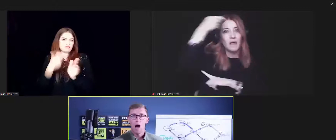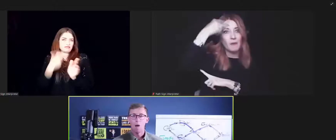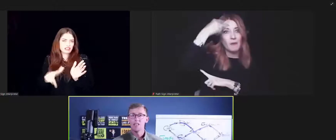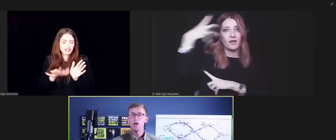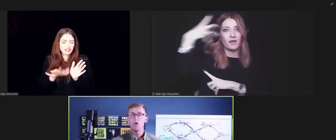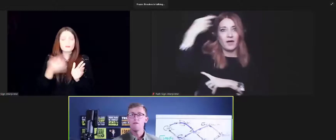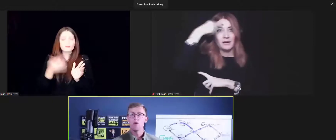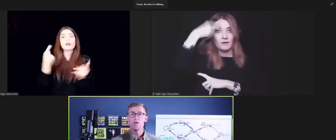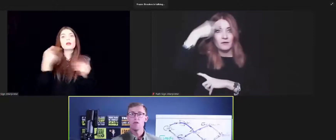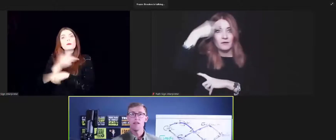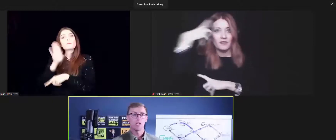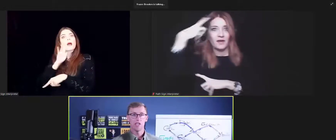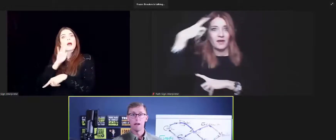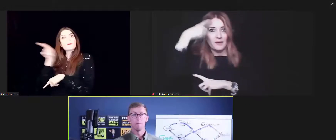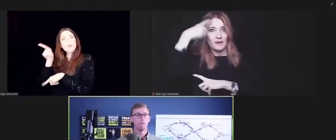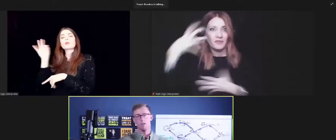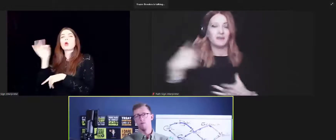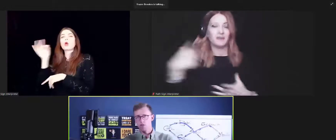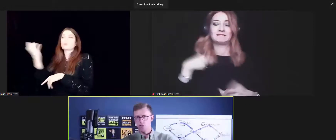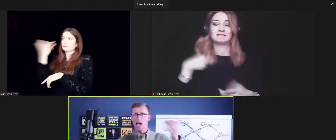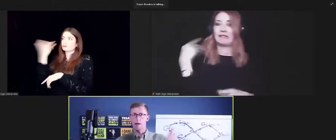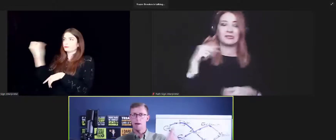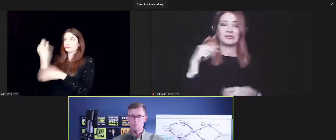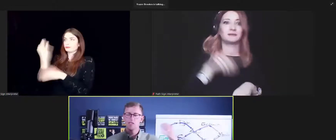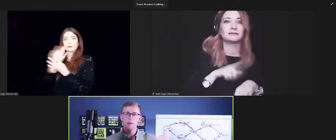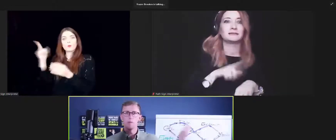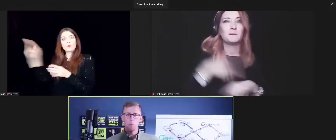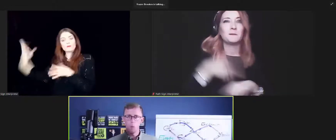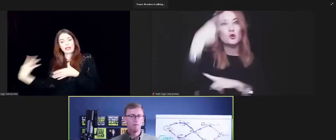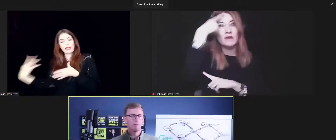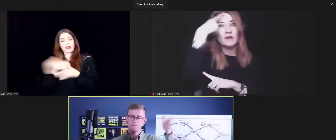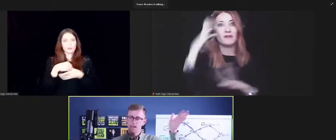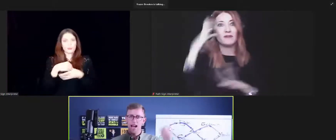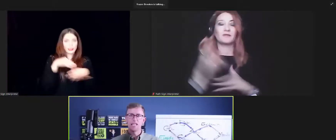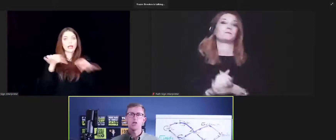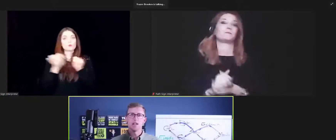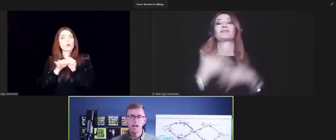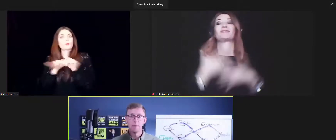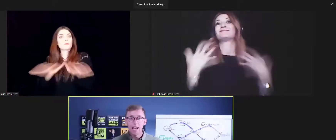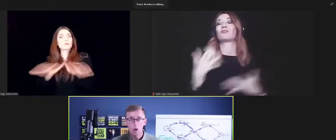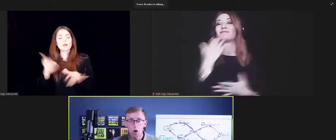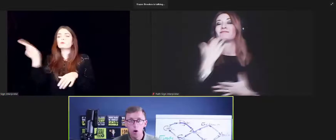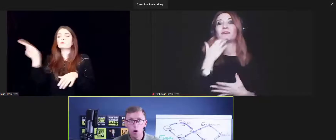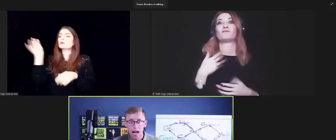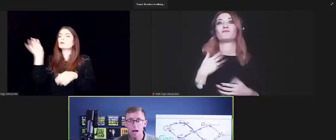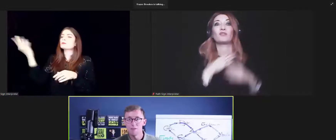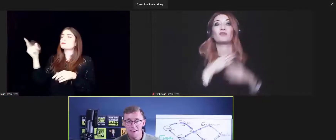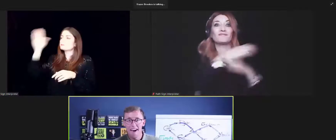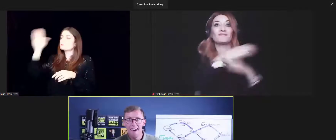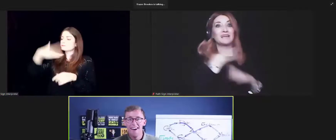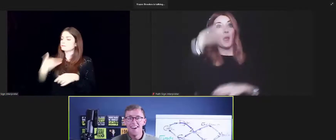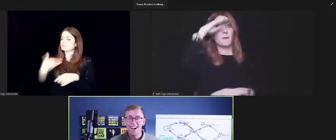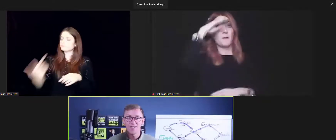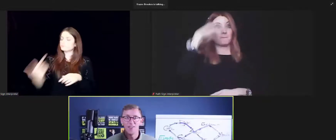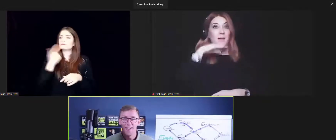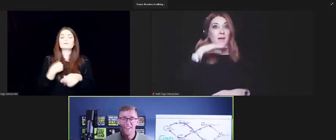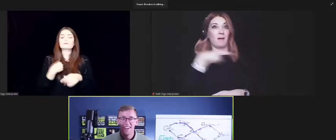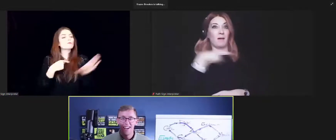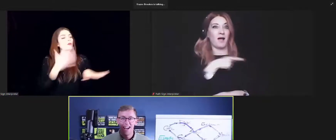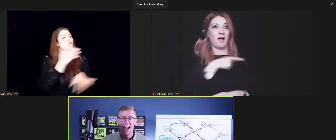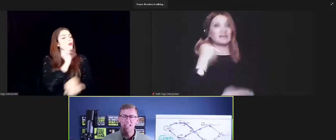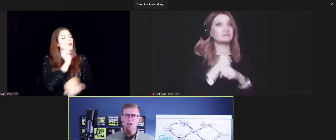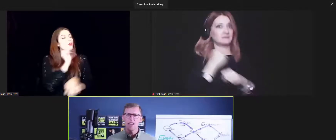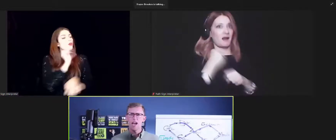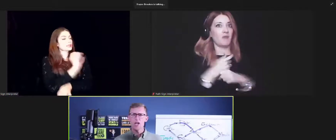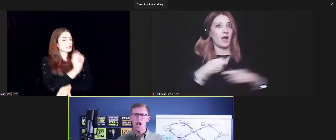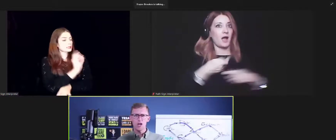I want to teach you a few things today. Tip number 1. And he started telling me, and I'm looking at him. I was like, yeah, that's a good one.